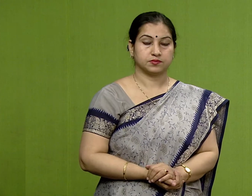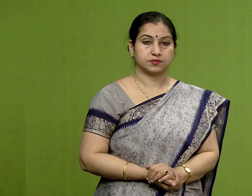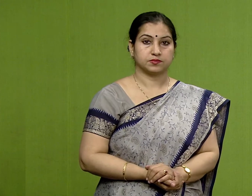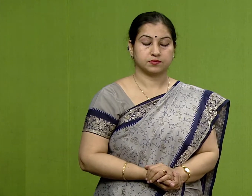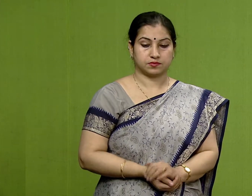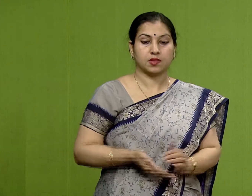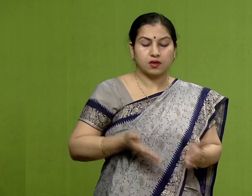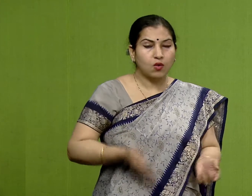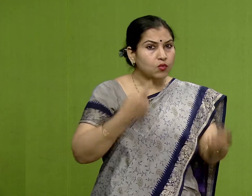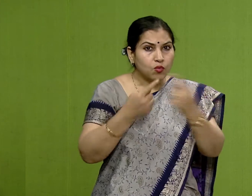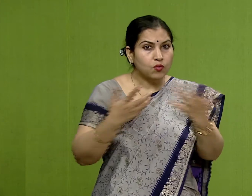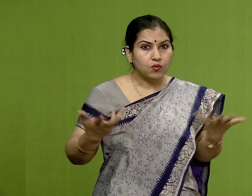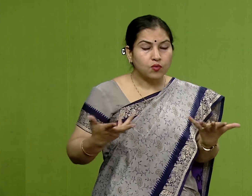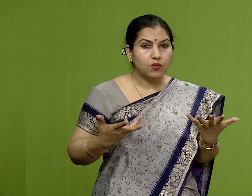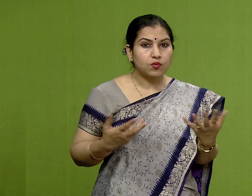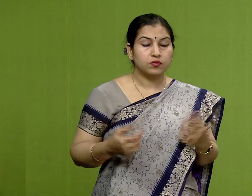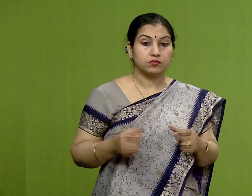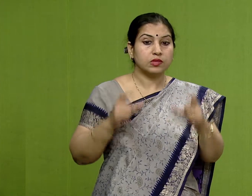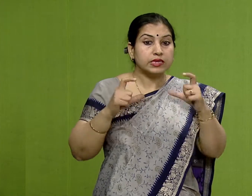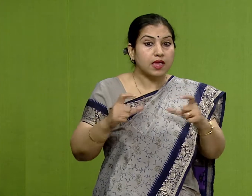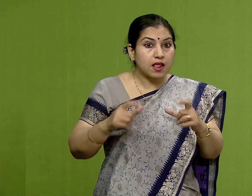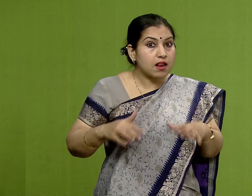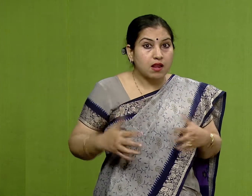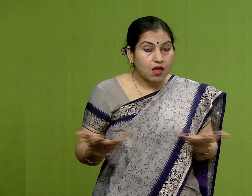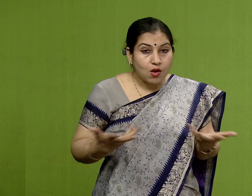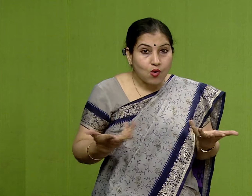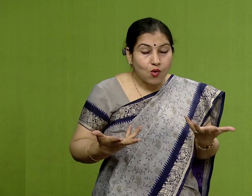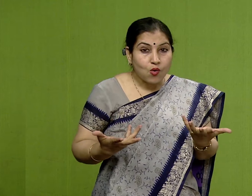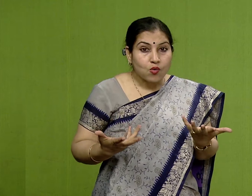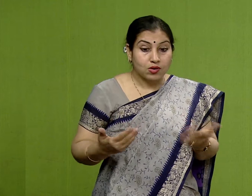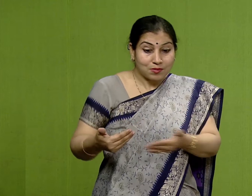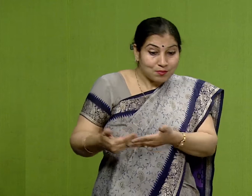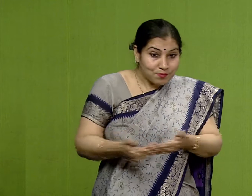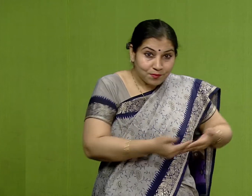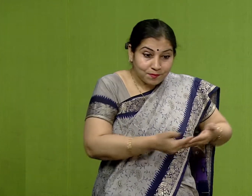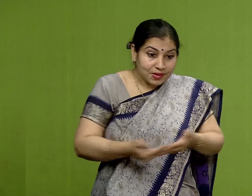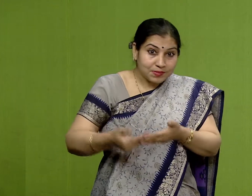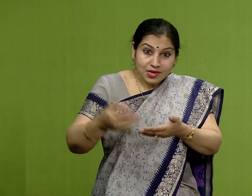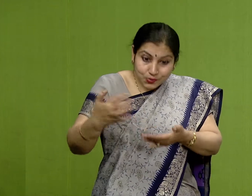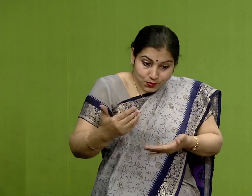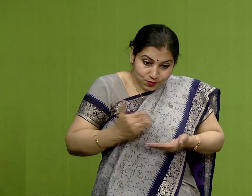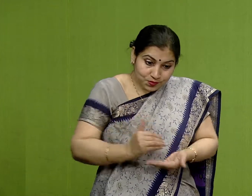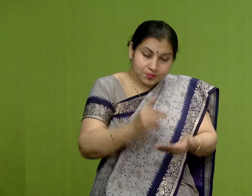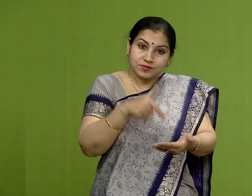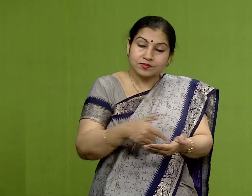Let's understand the care while handling a newborn baby.